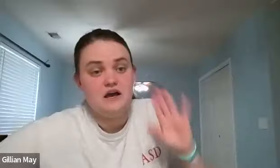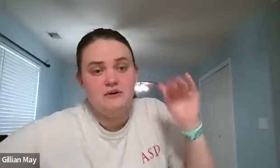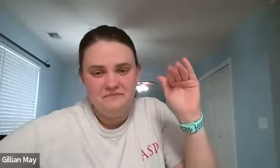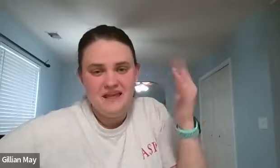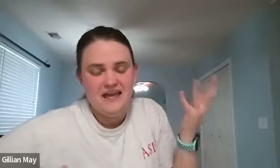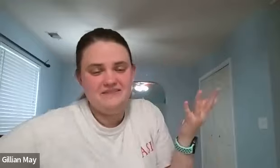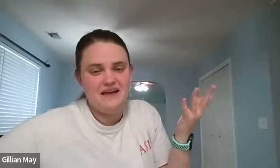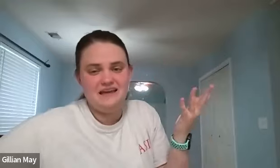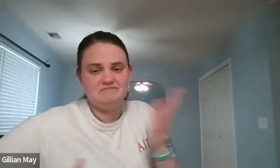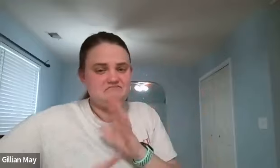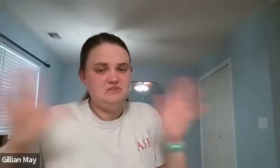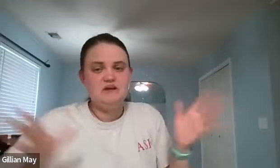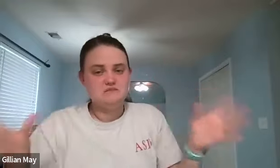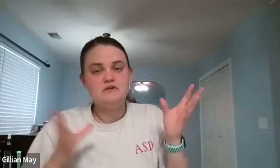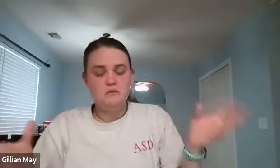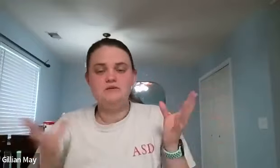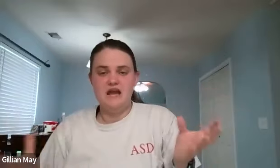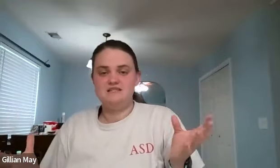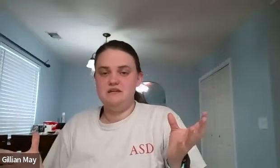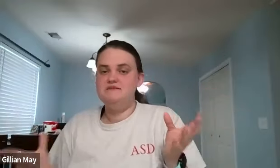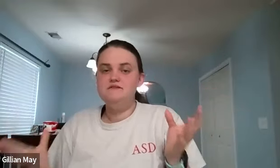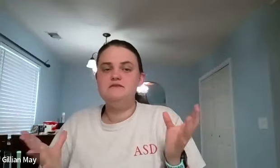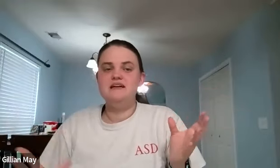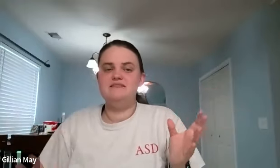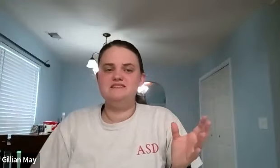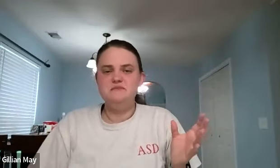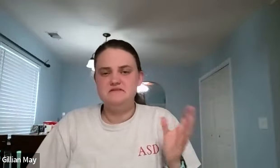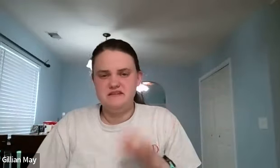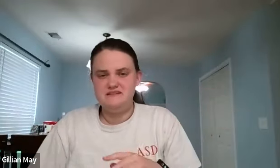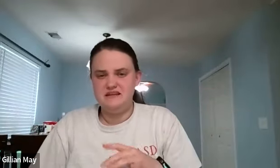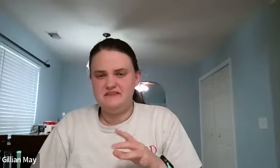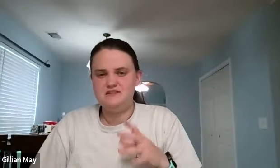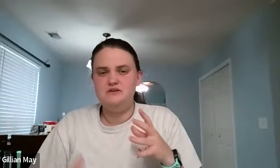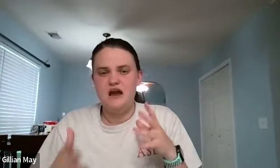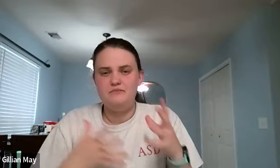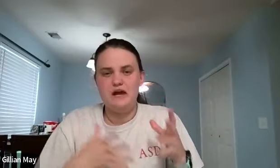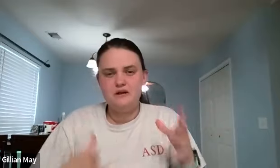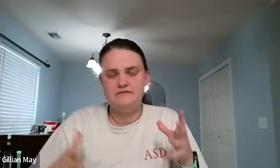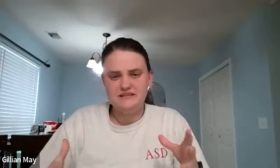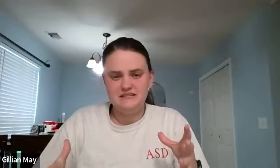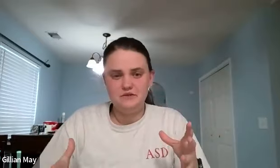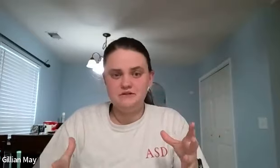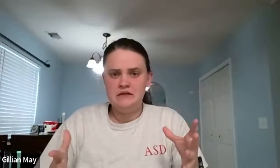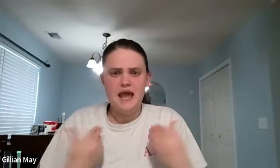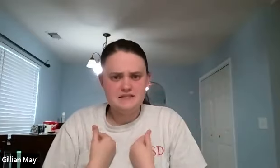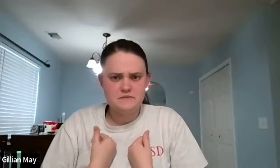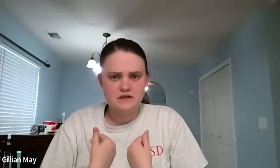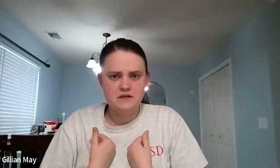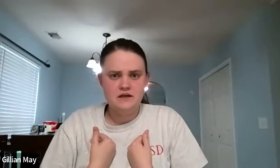Oh, and like, you guys are more than welcome to ask me, even if you feel like this can be offensive, like this I don't want to offend anyone. Ask me, because